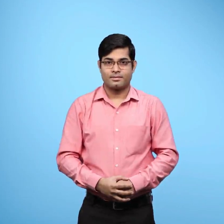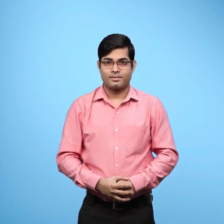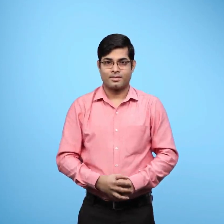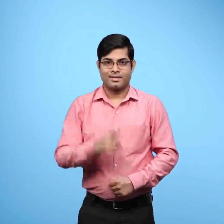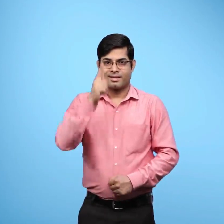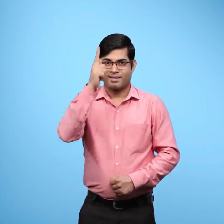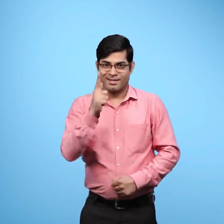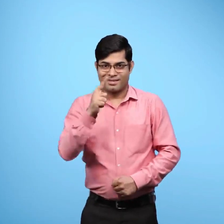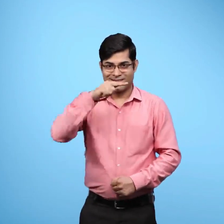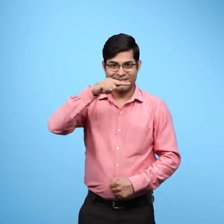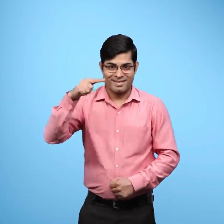Page 87.